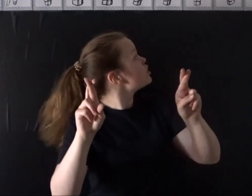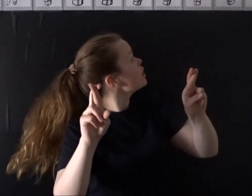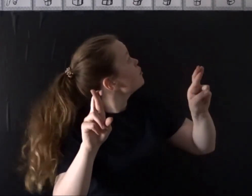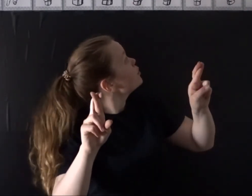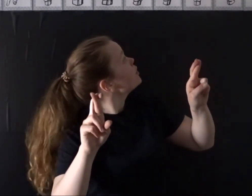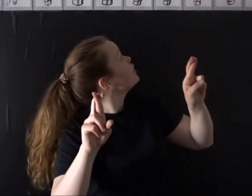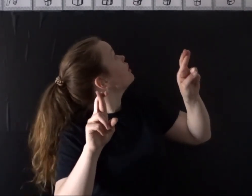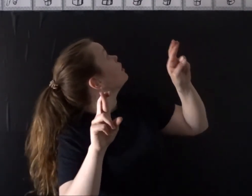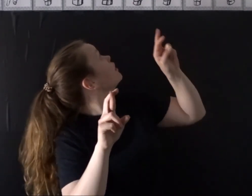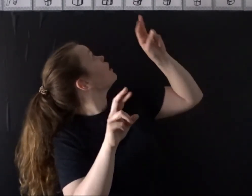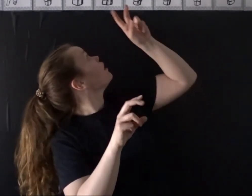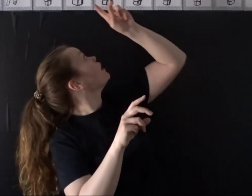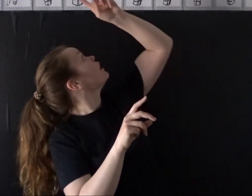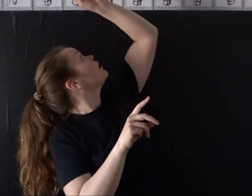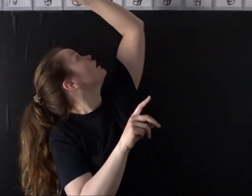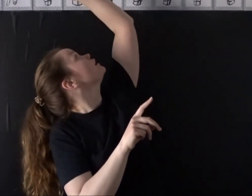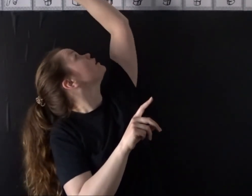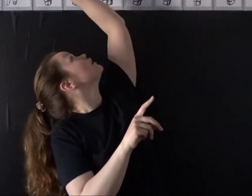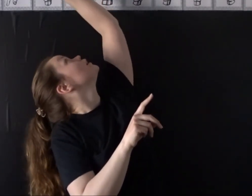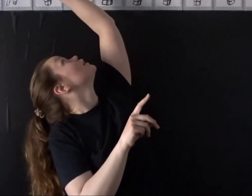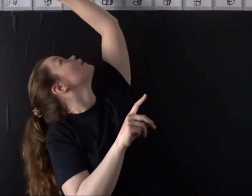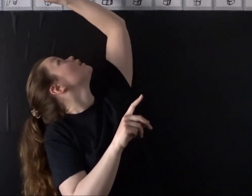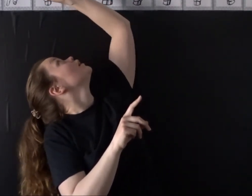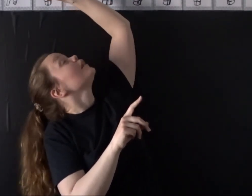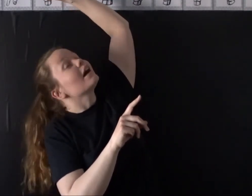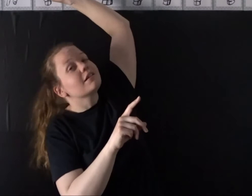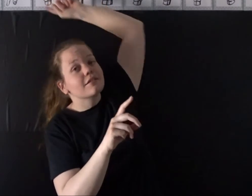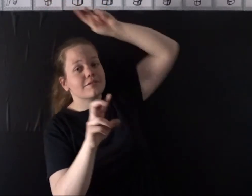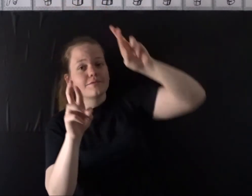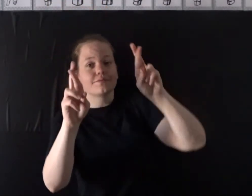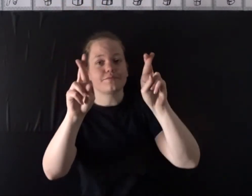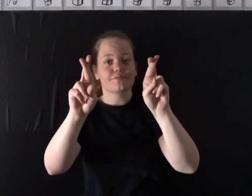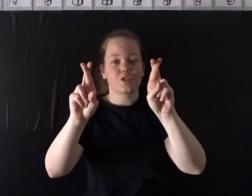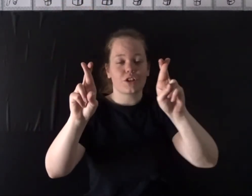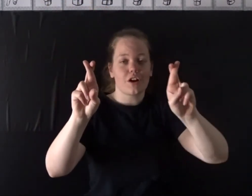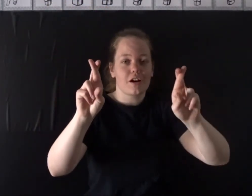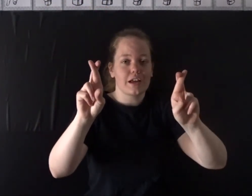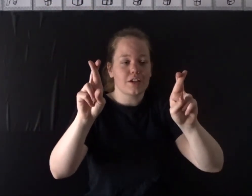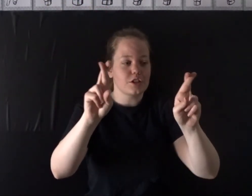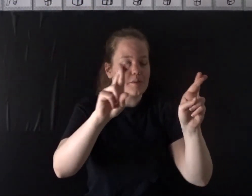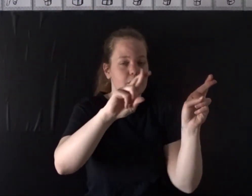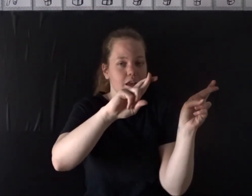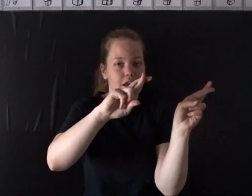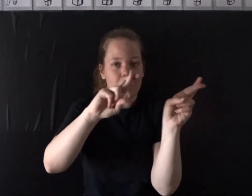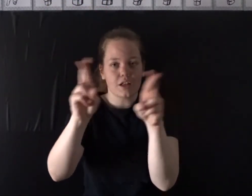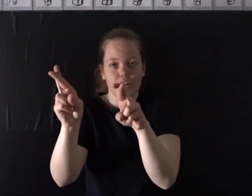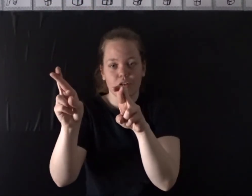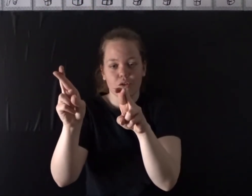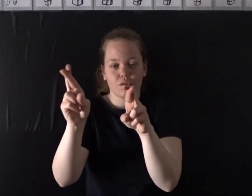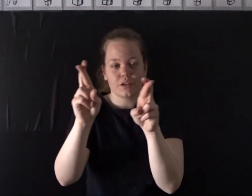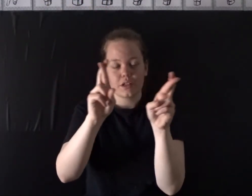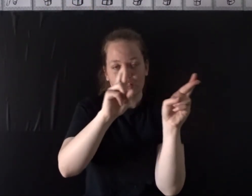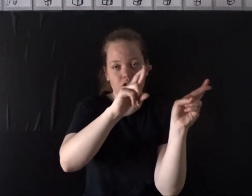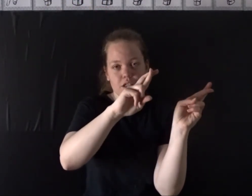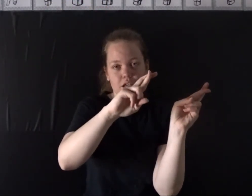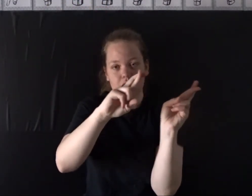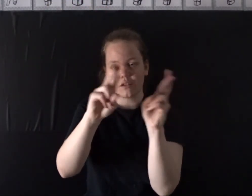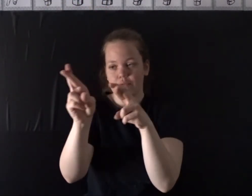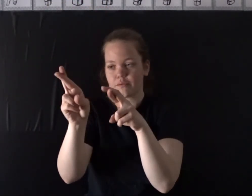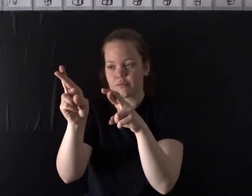shape, like that. So your R hand shape, and you just kind of